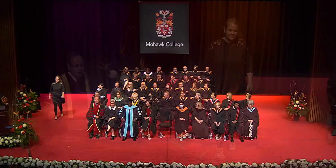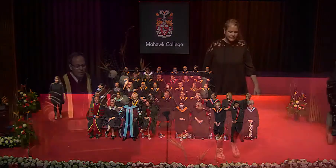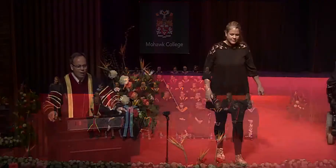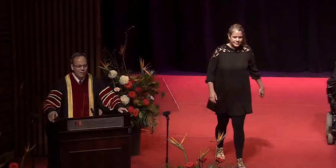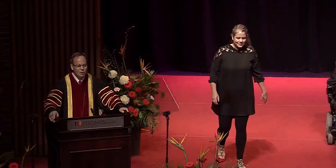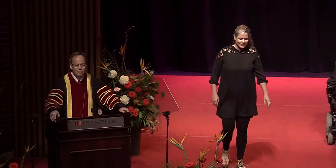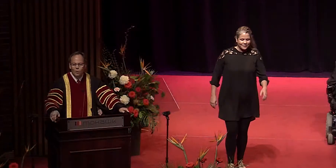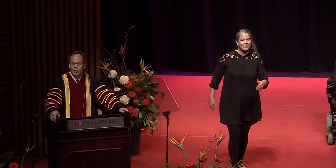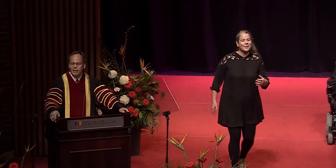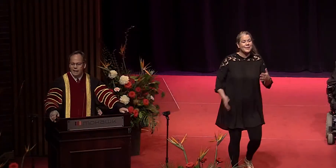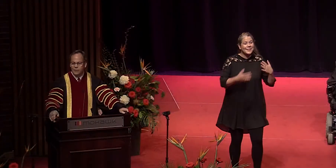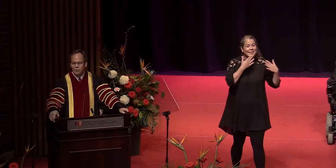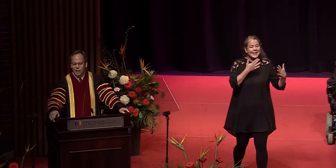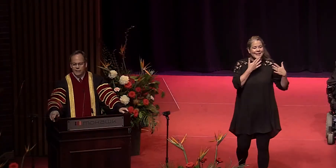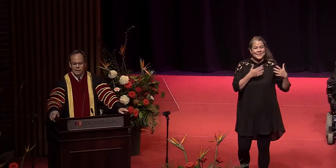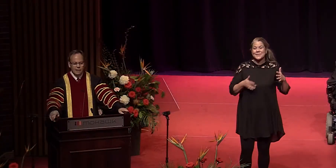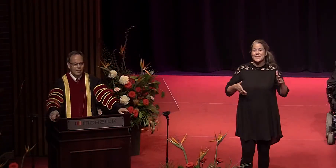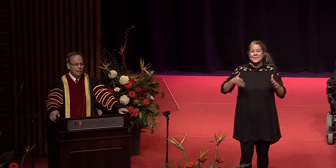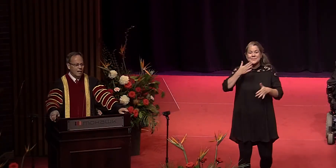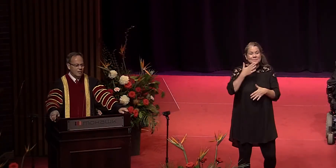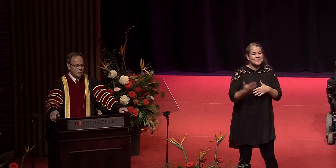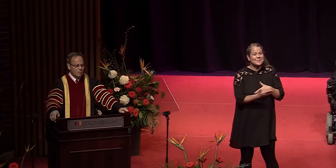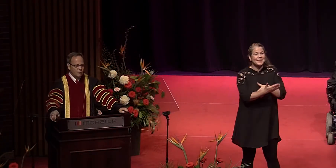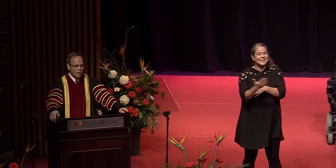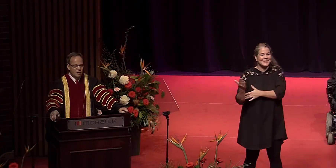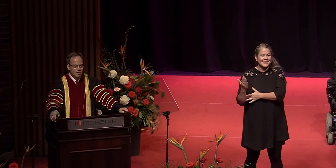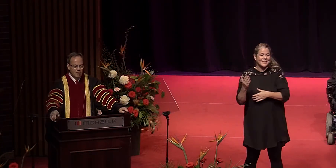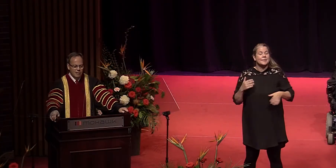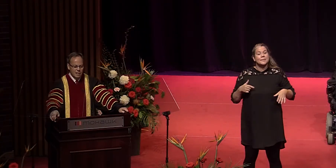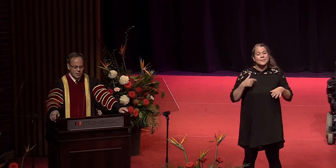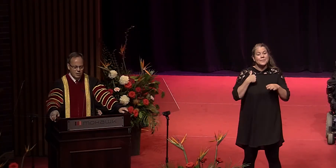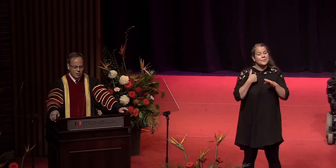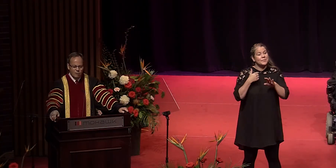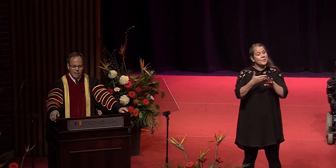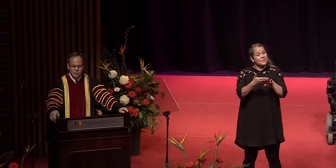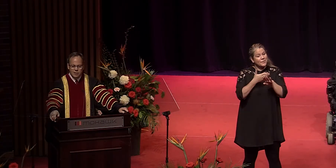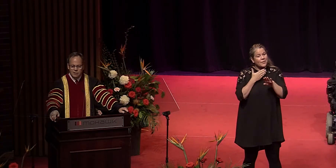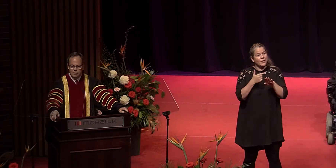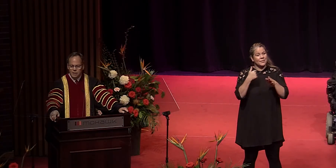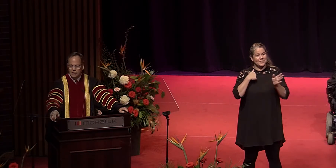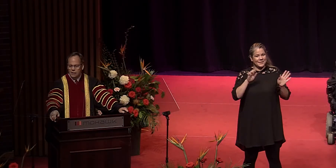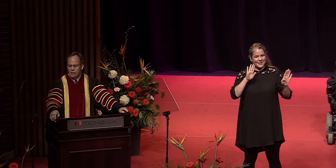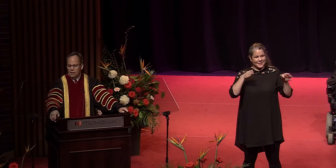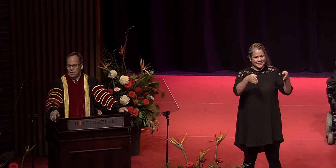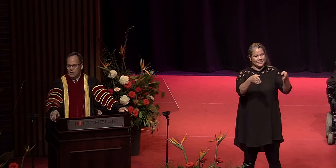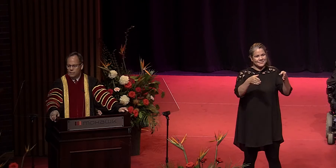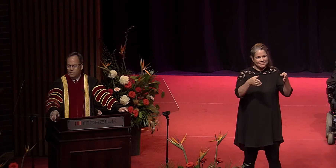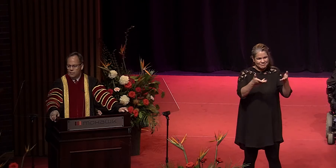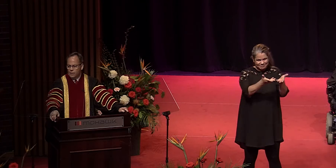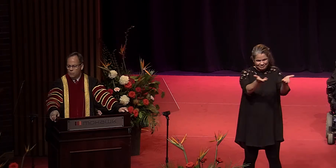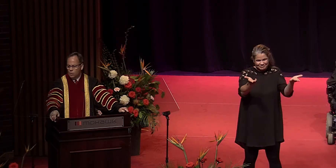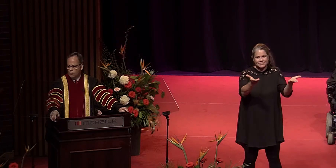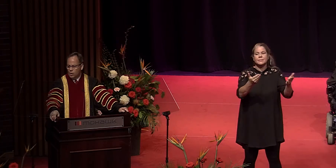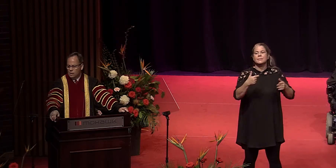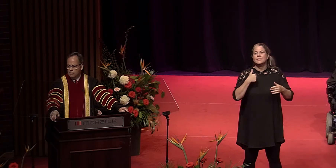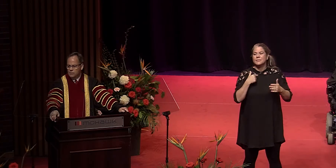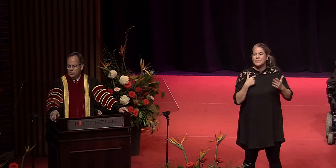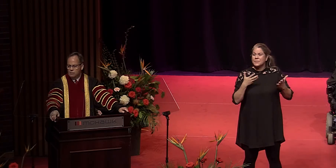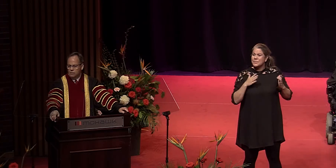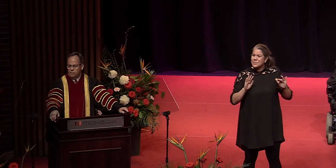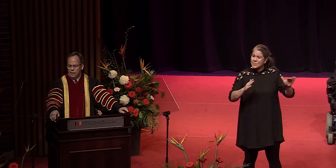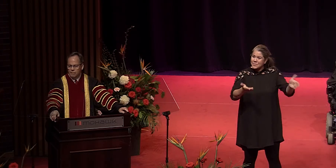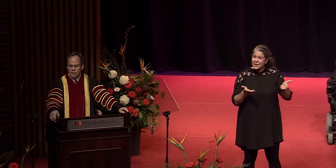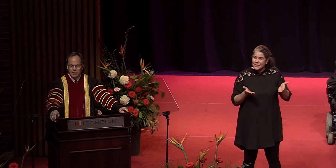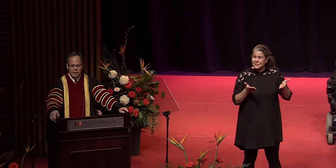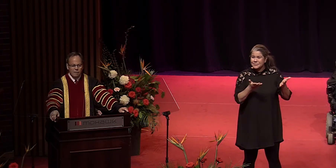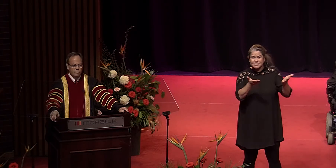Well, thank you, Paul. Good morning, everyone. And just before I turn my attention to the graduates, let me offer a very warm welcome